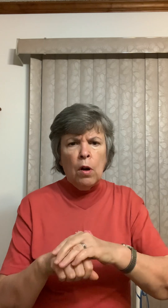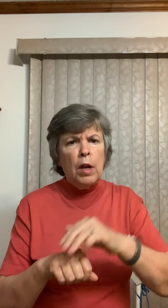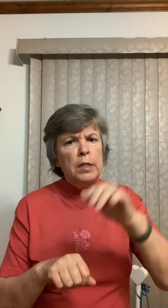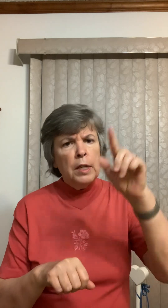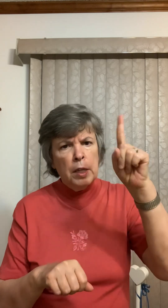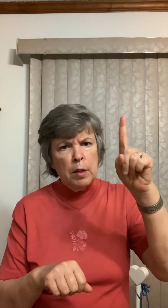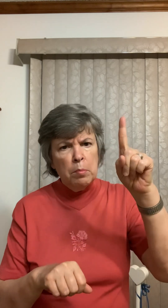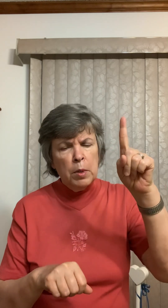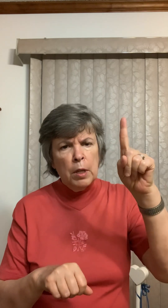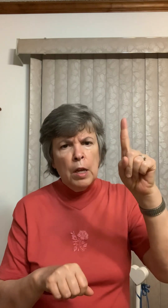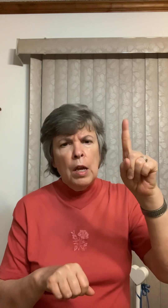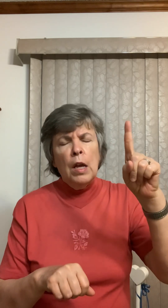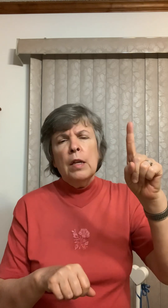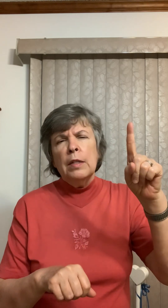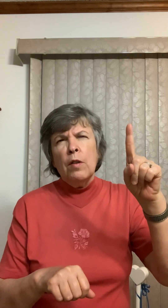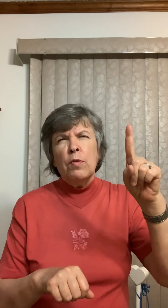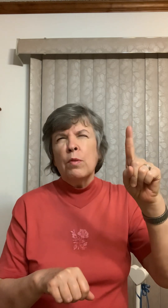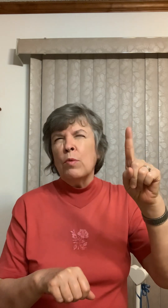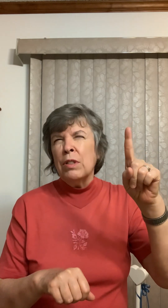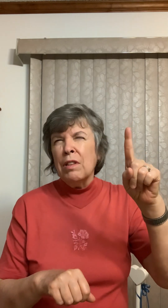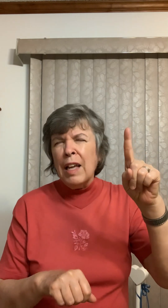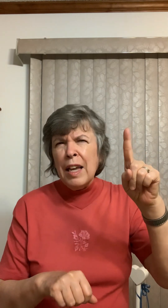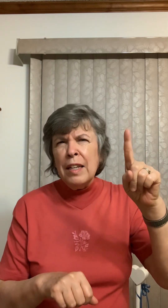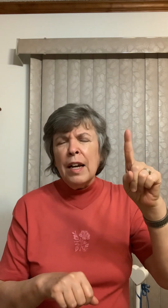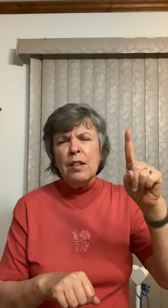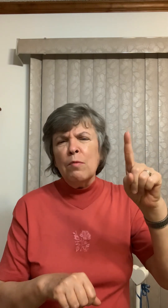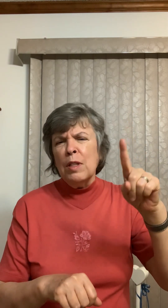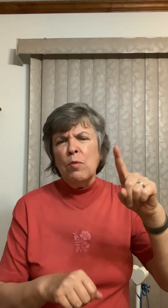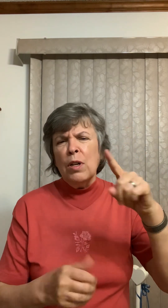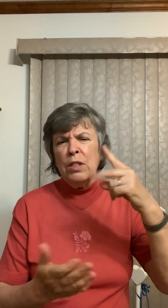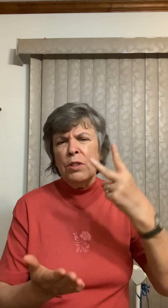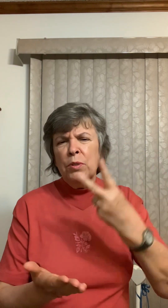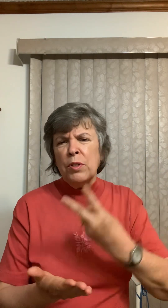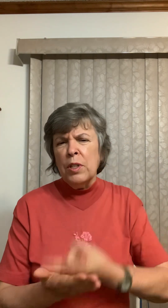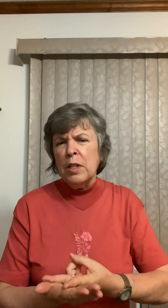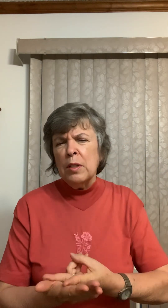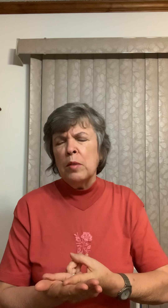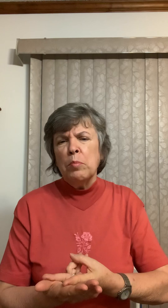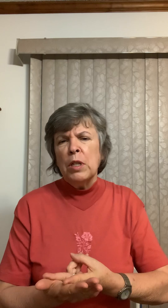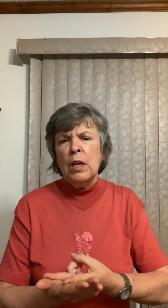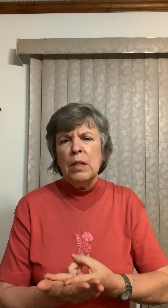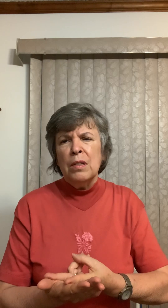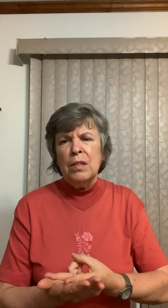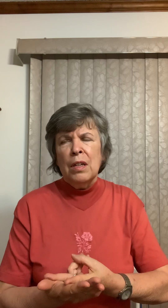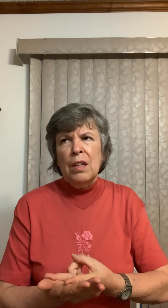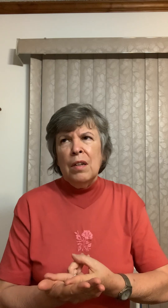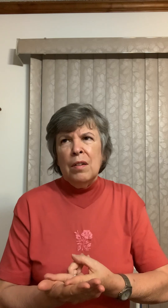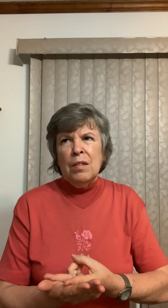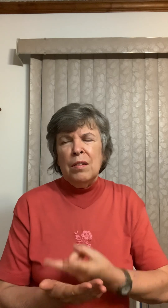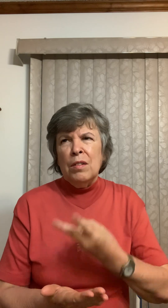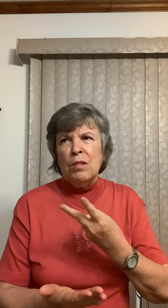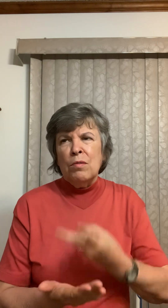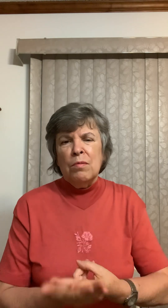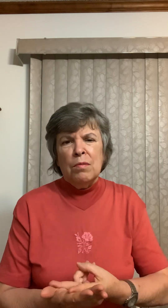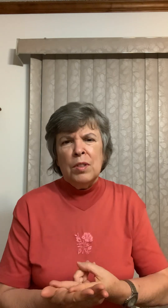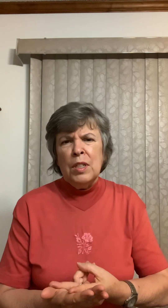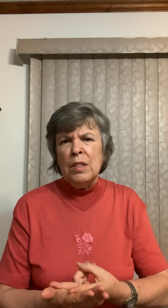On him. Now for was laid, I don't really want to use this because, sin isn't